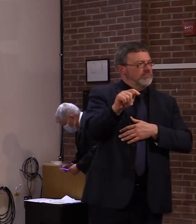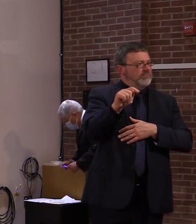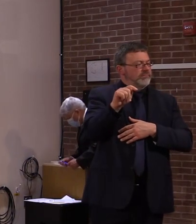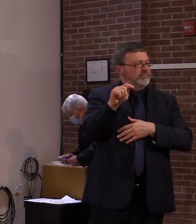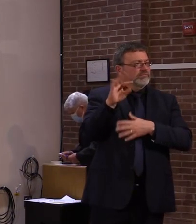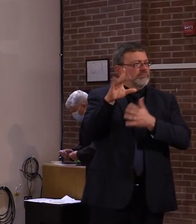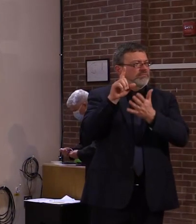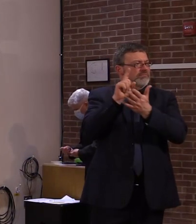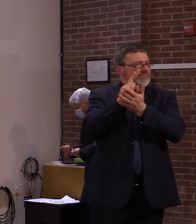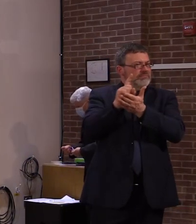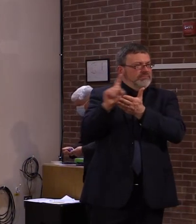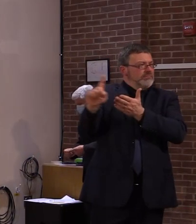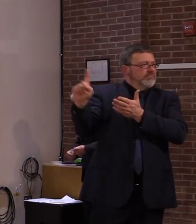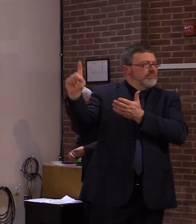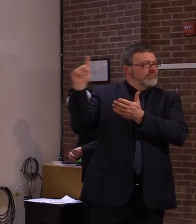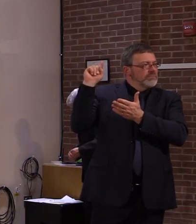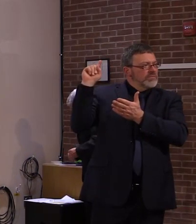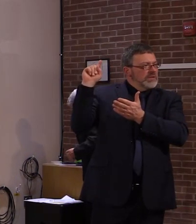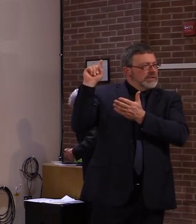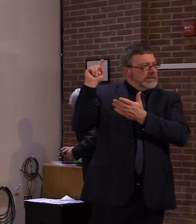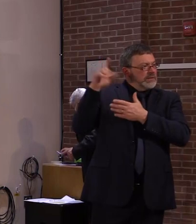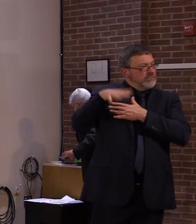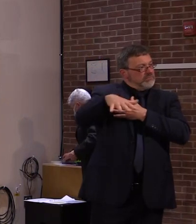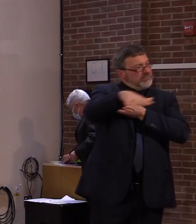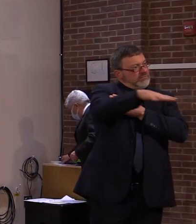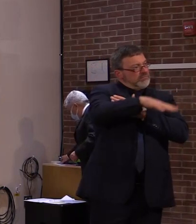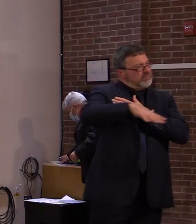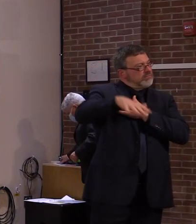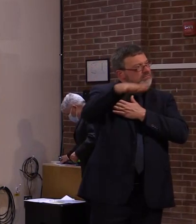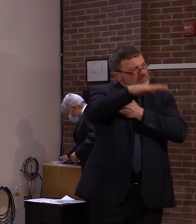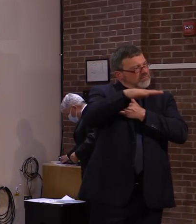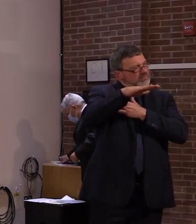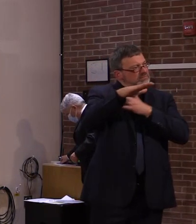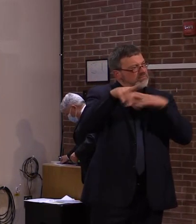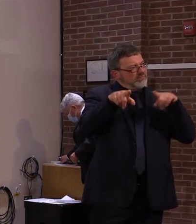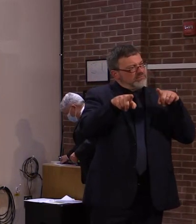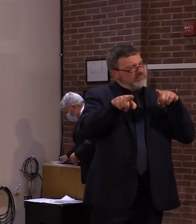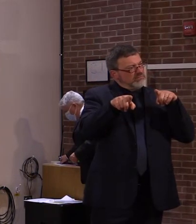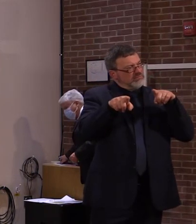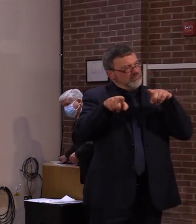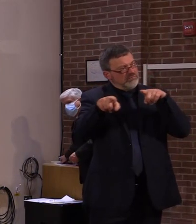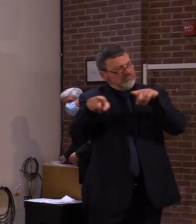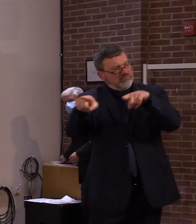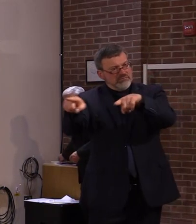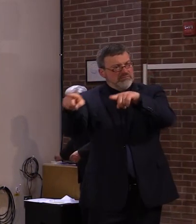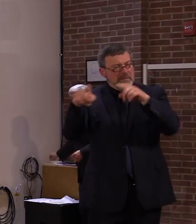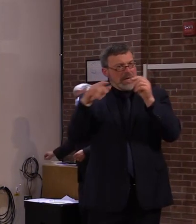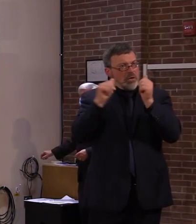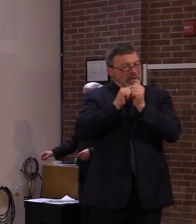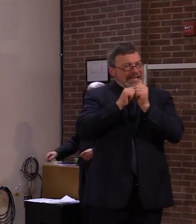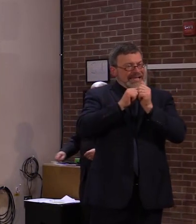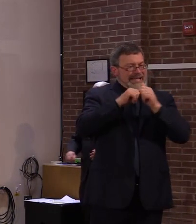children was in direct proportion to the high number of tests among children?